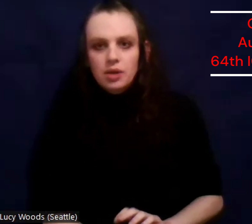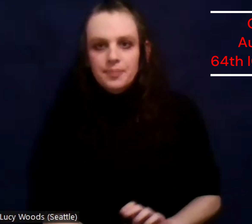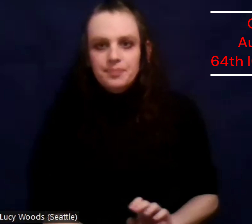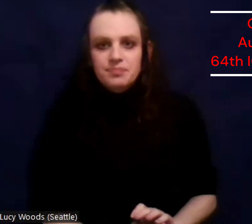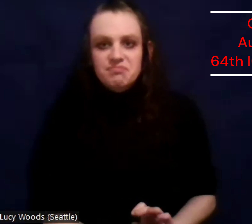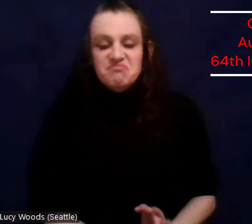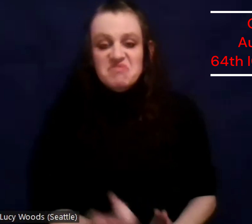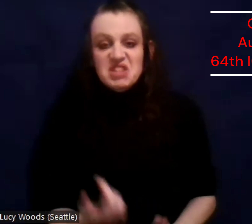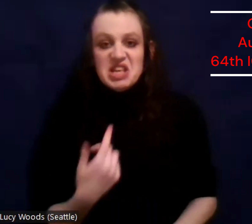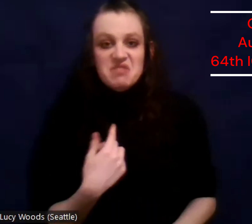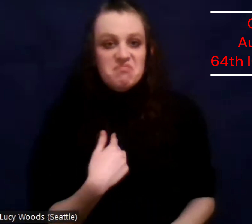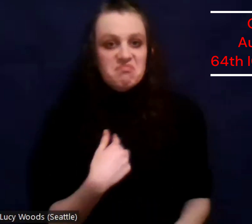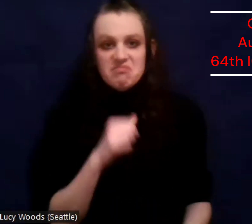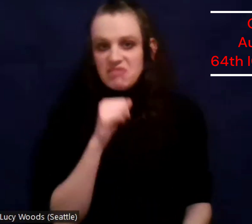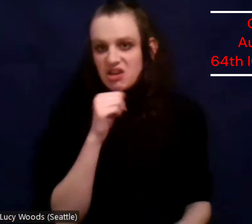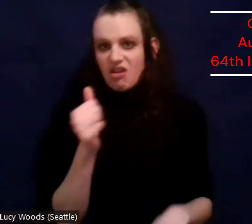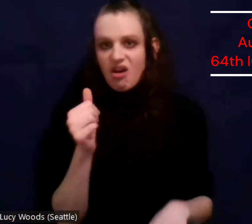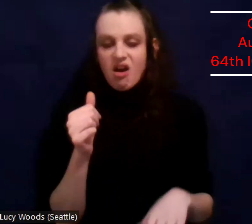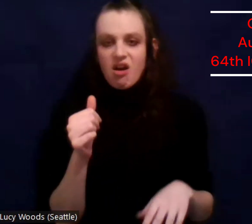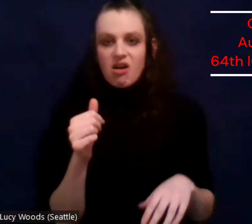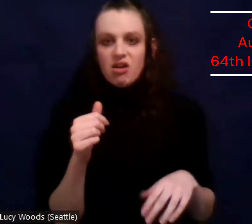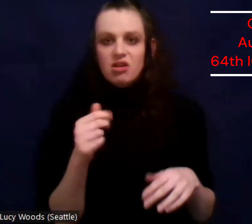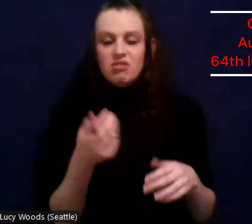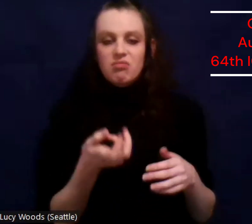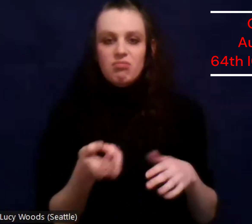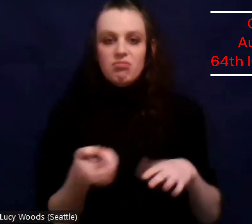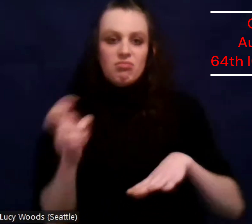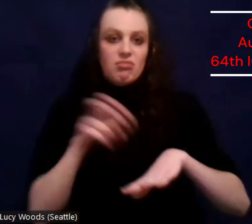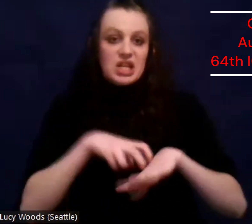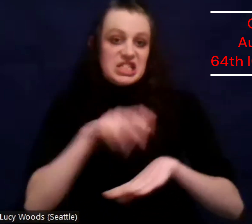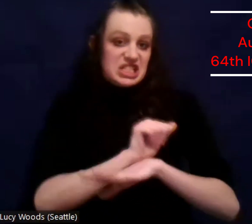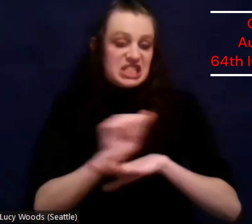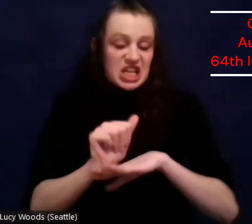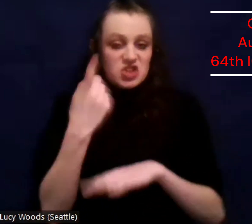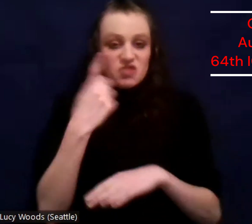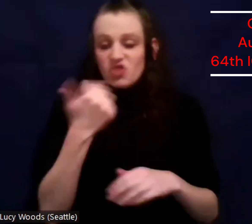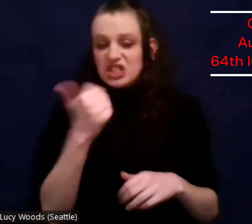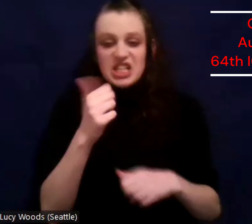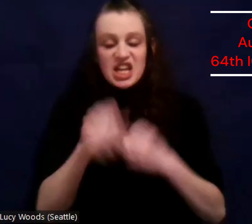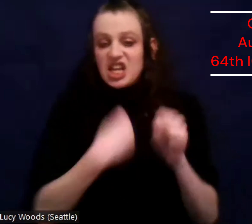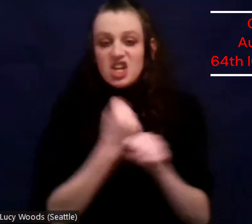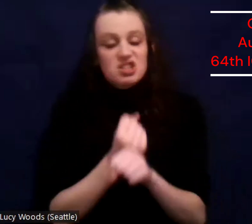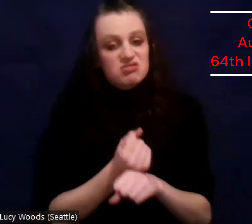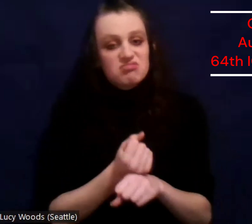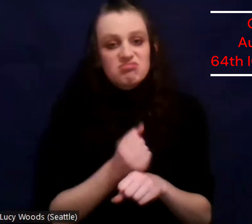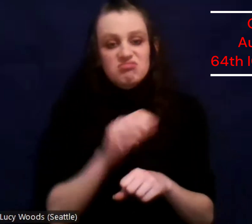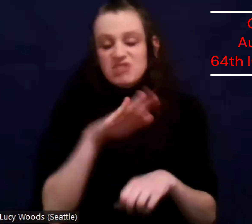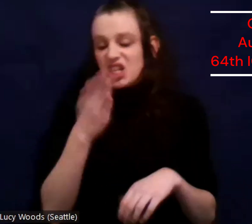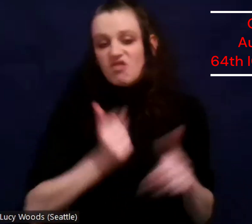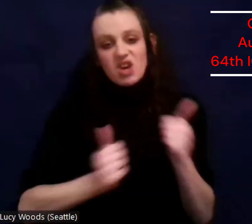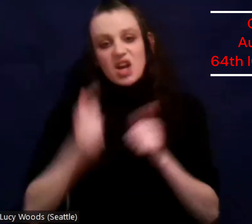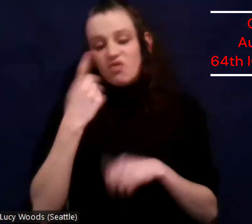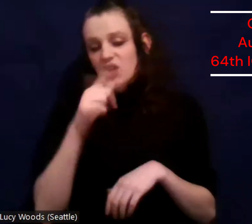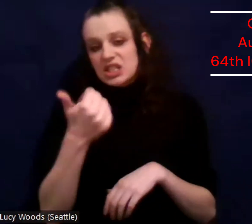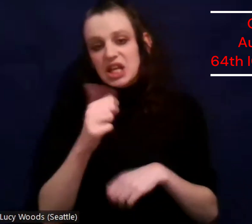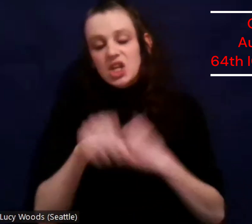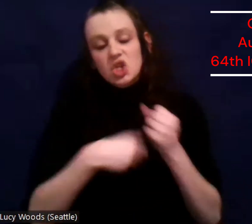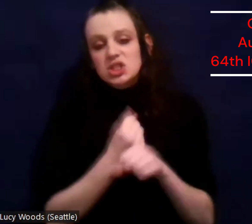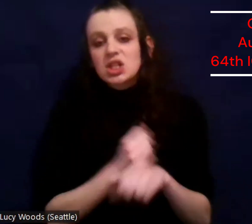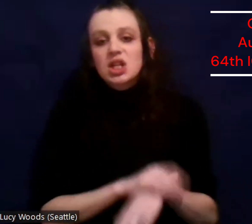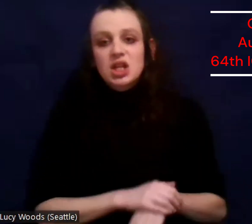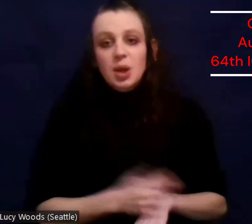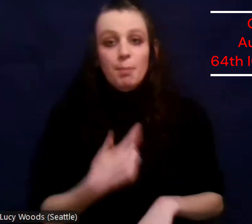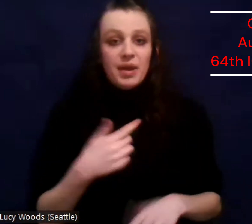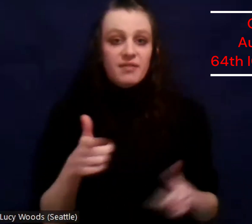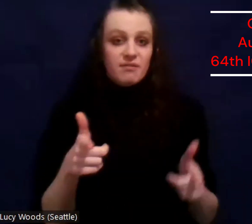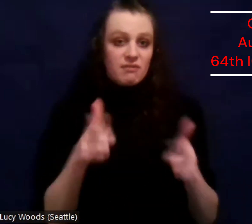then didn't set foot on stage for the next 10 years. And very quickly learned that